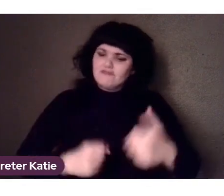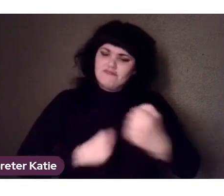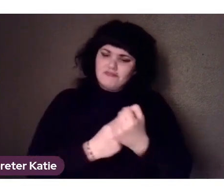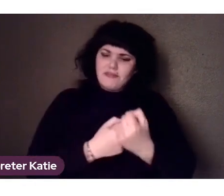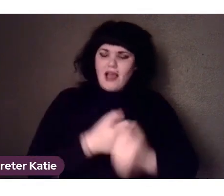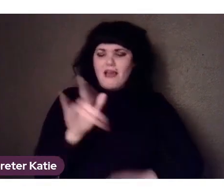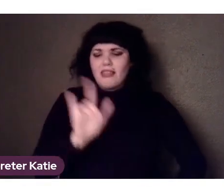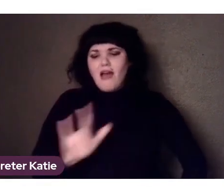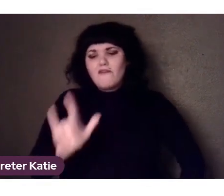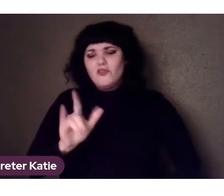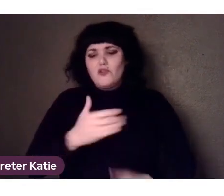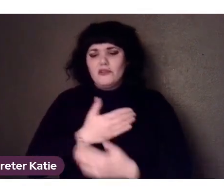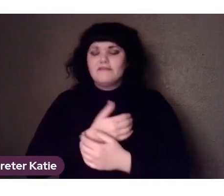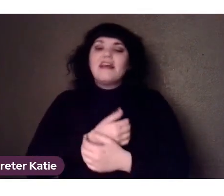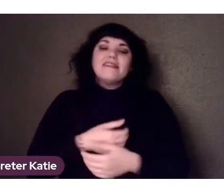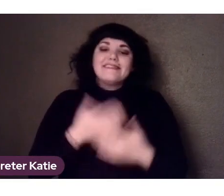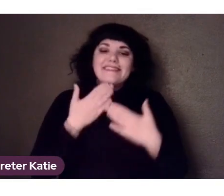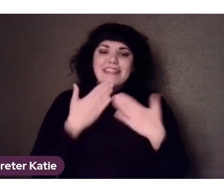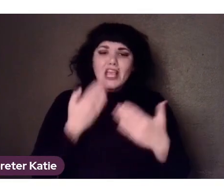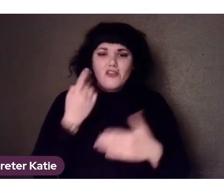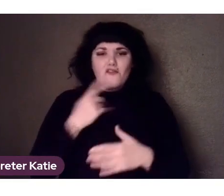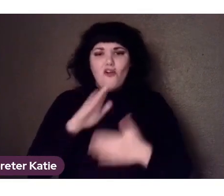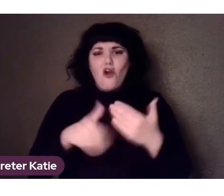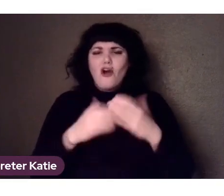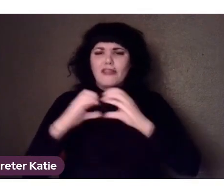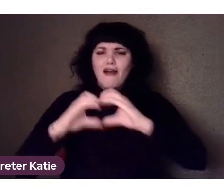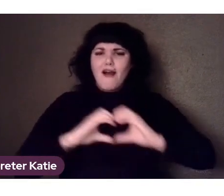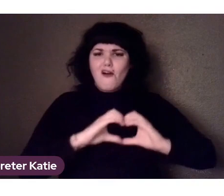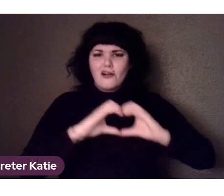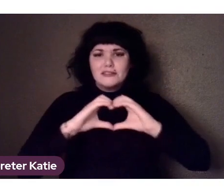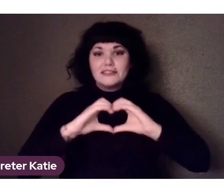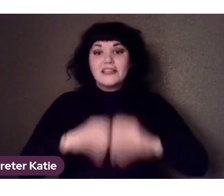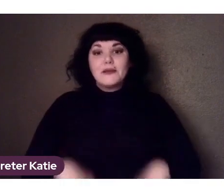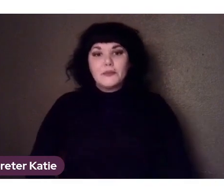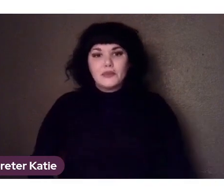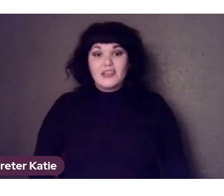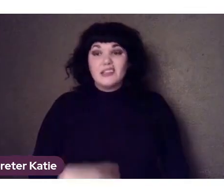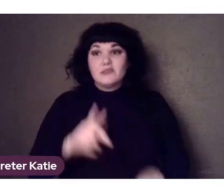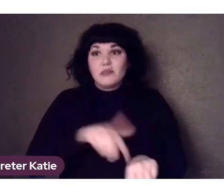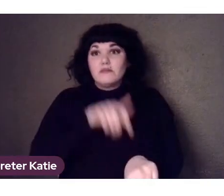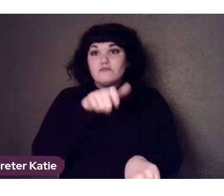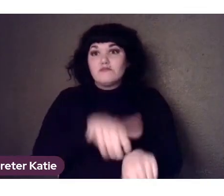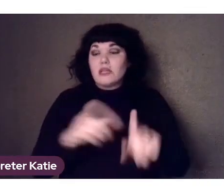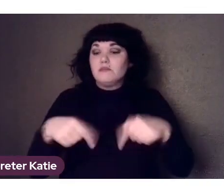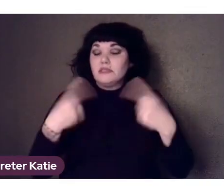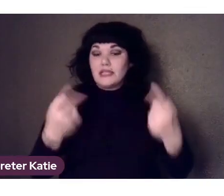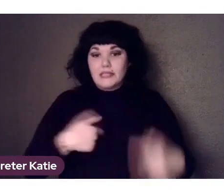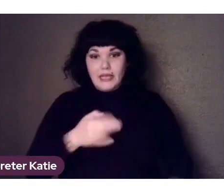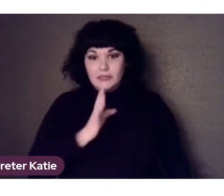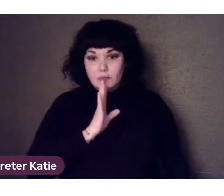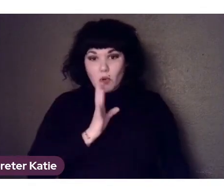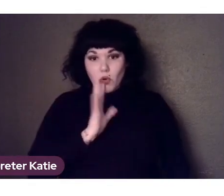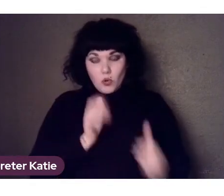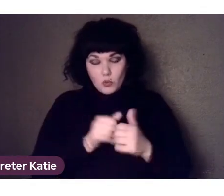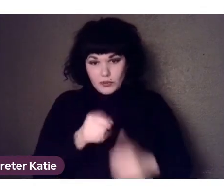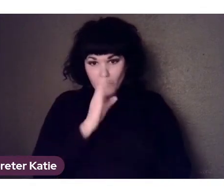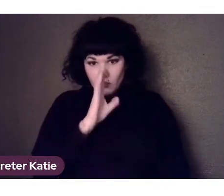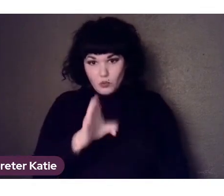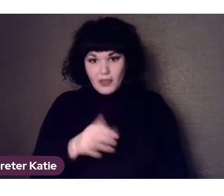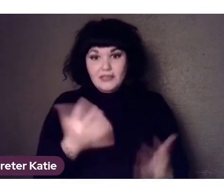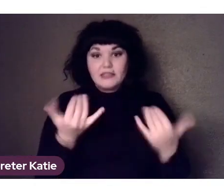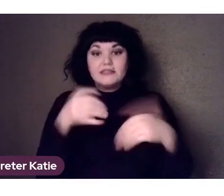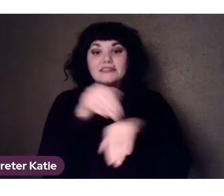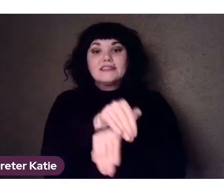all the hearts. It has been some time since I last spoke to you directly. And tonight I